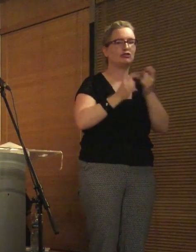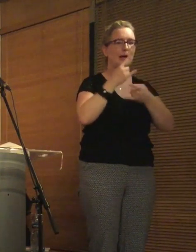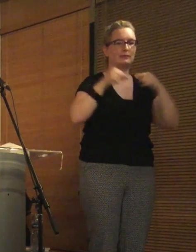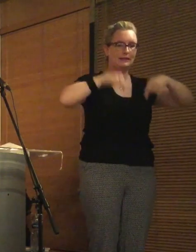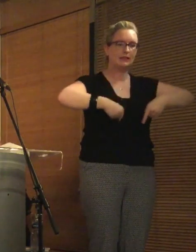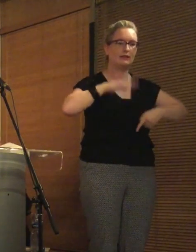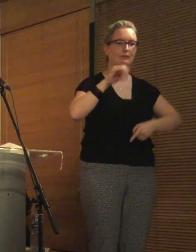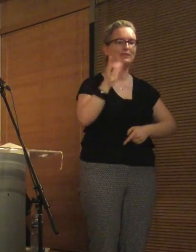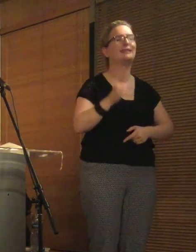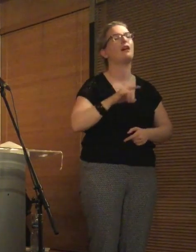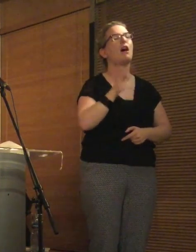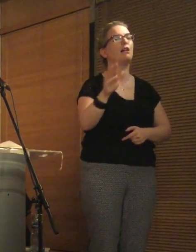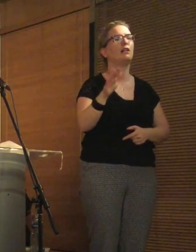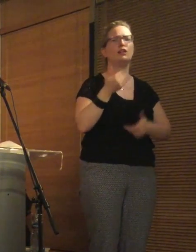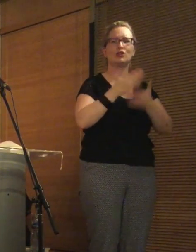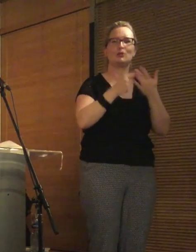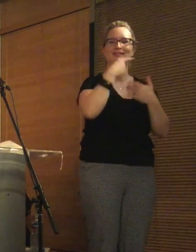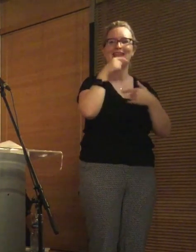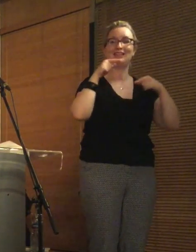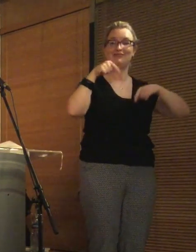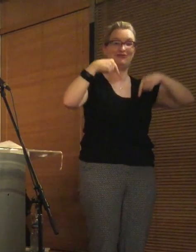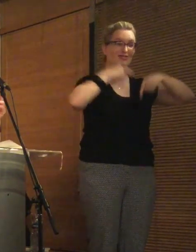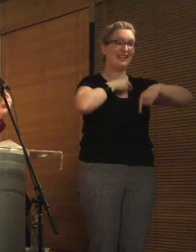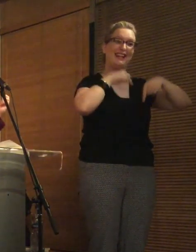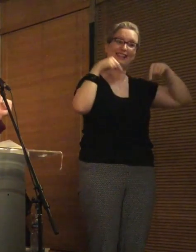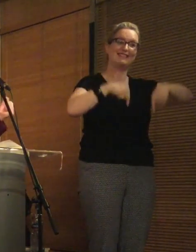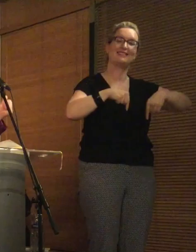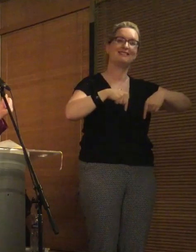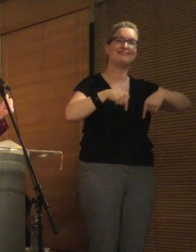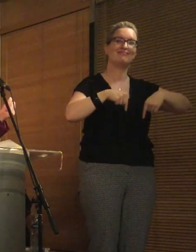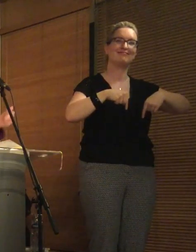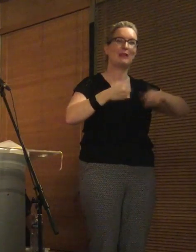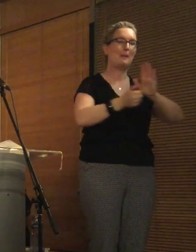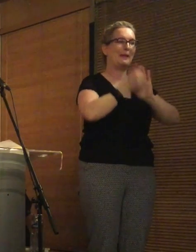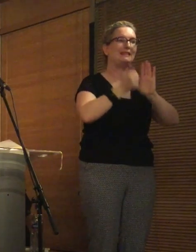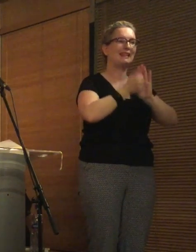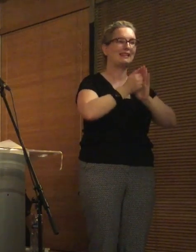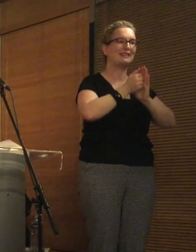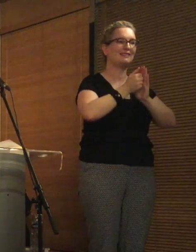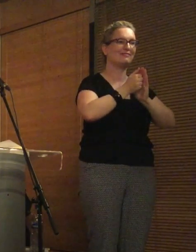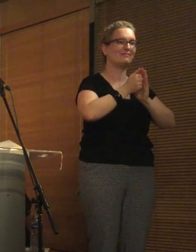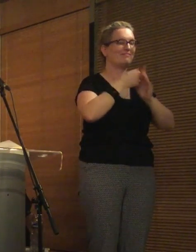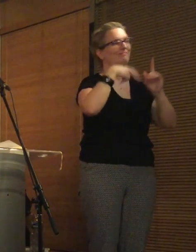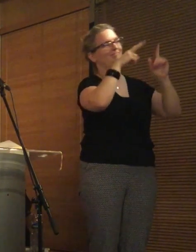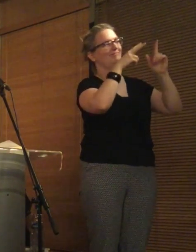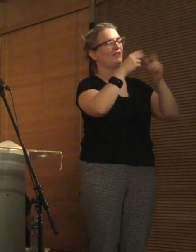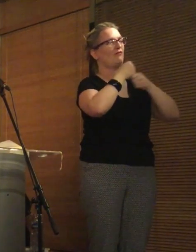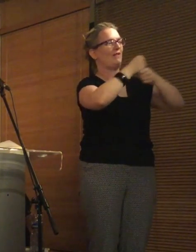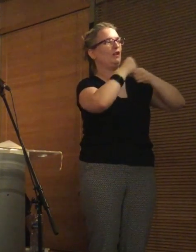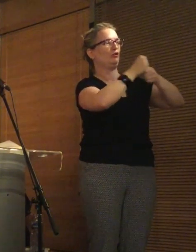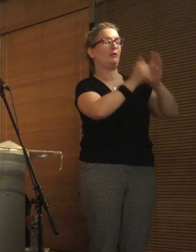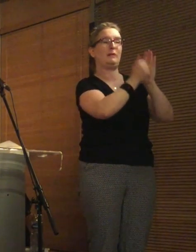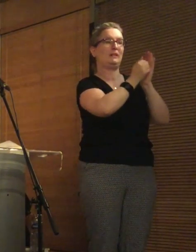in Liberty Hall. Somebody said it should be really, it is the real building in revolutionary building in